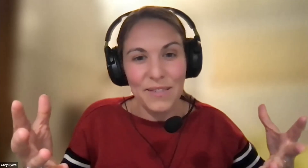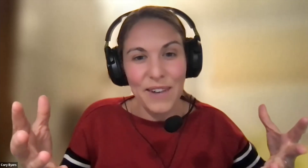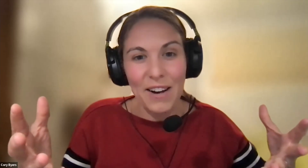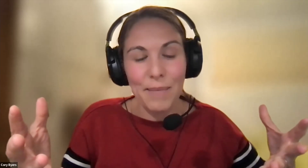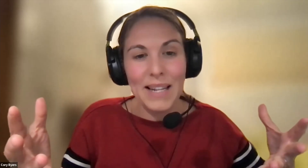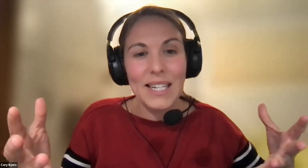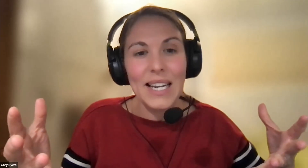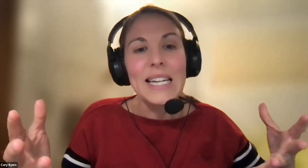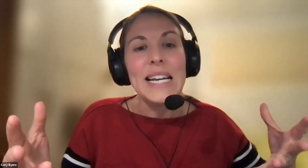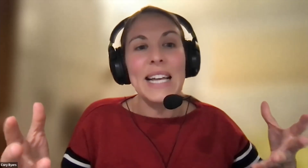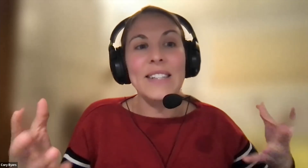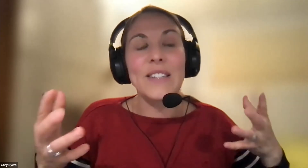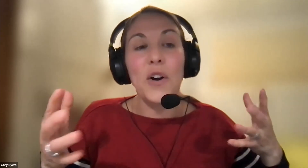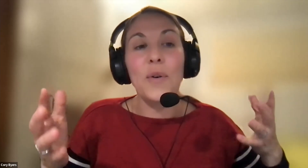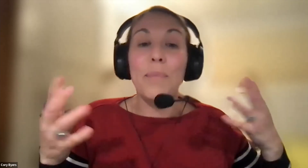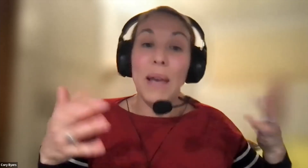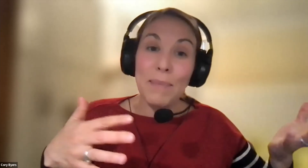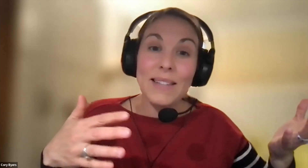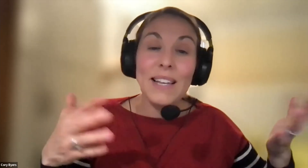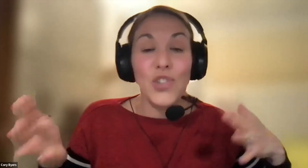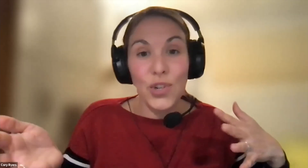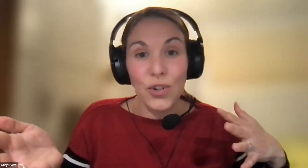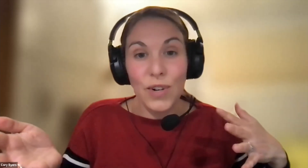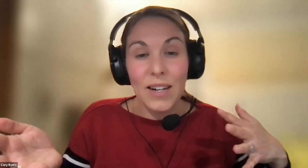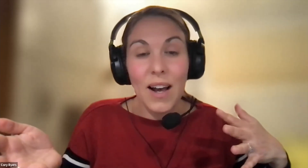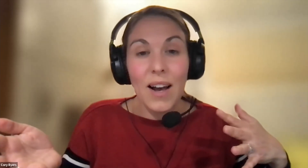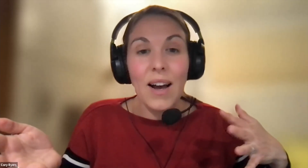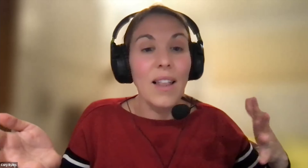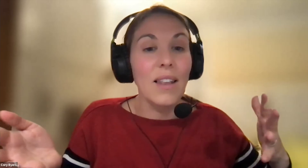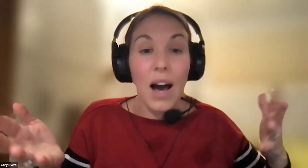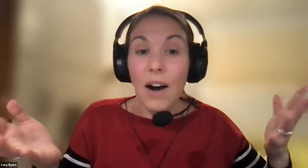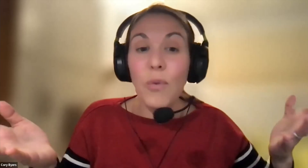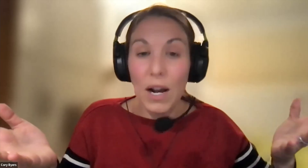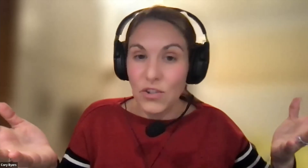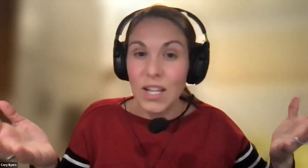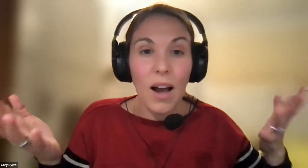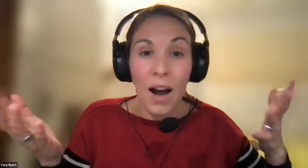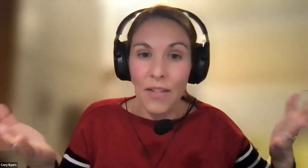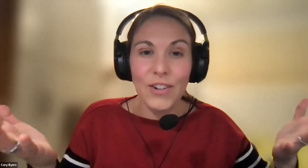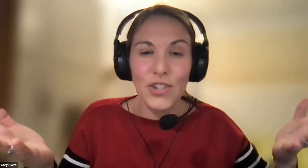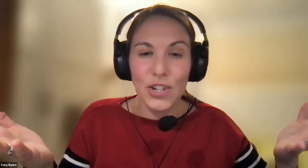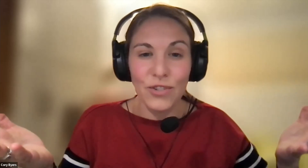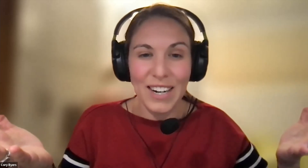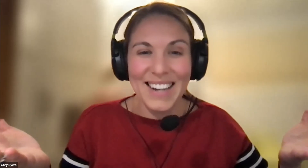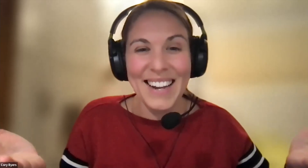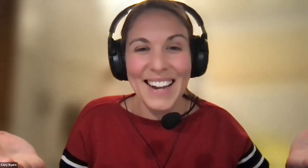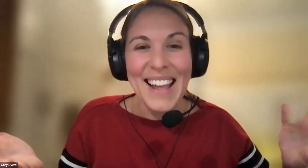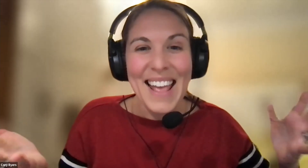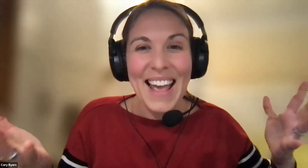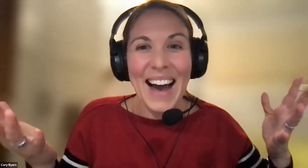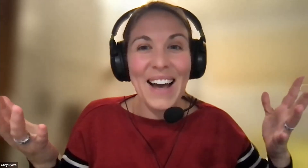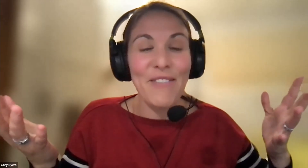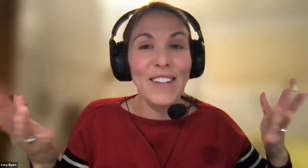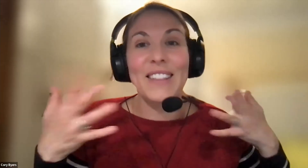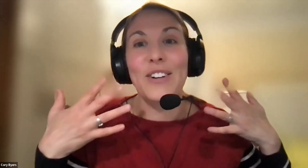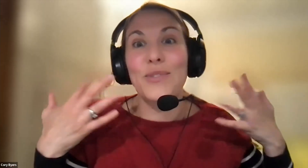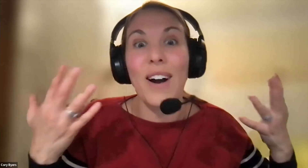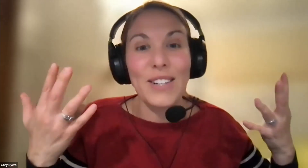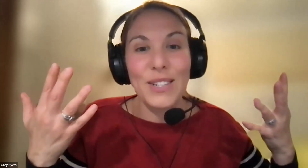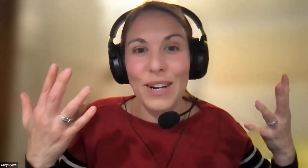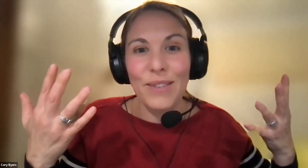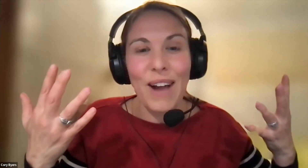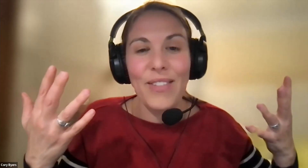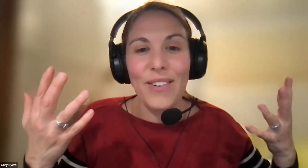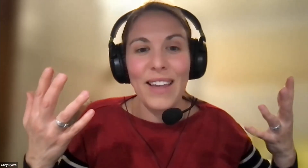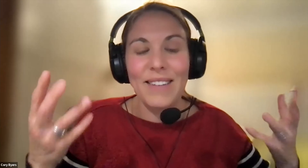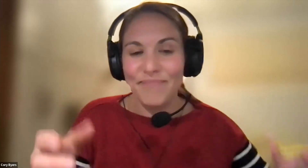natural environment. And so babies and children love watching other children. I feel like they're drawn